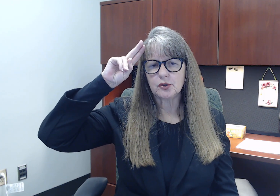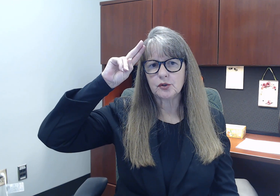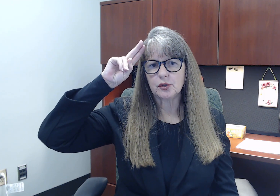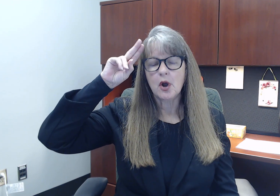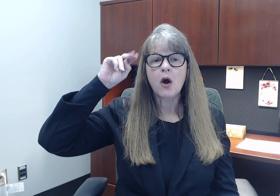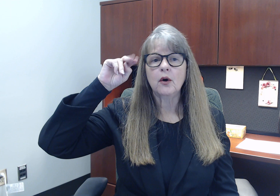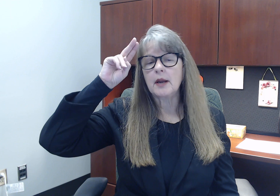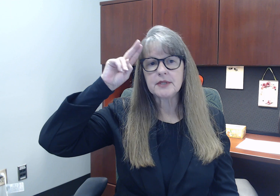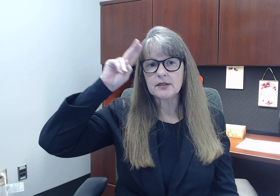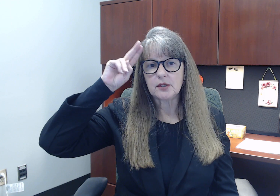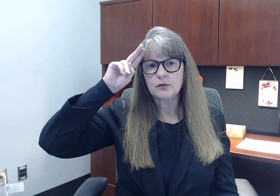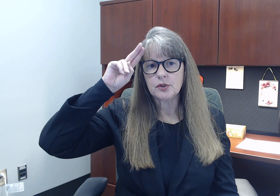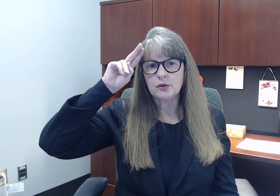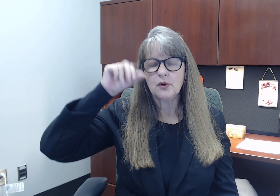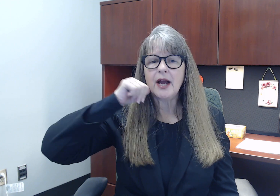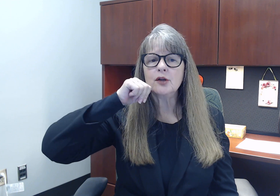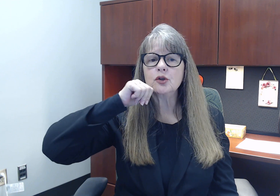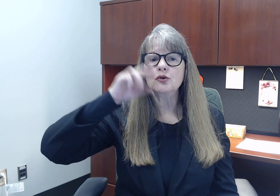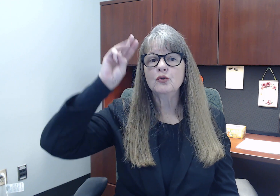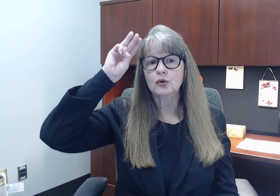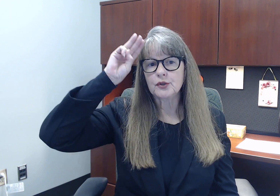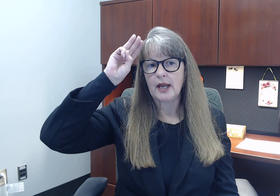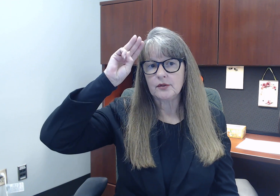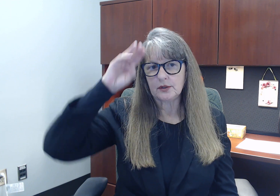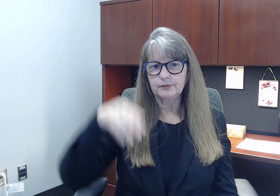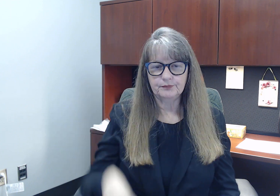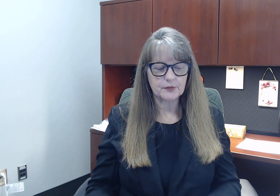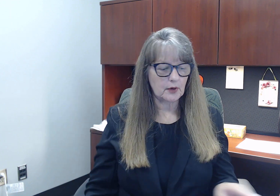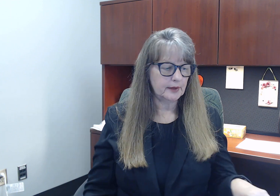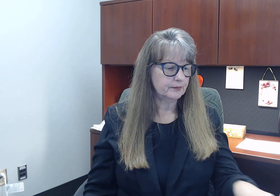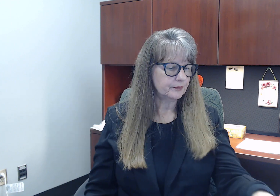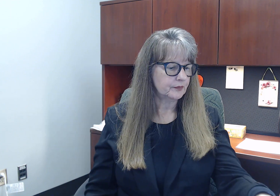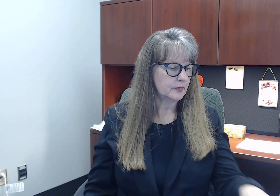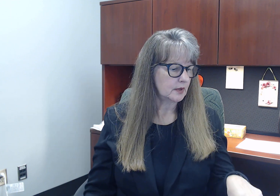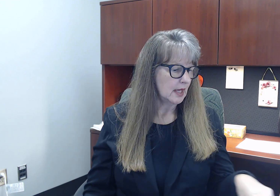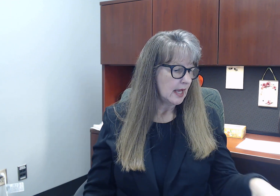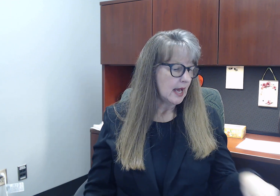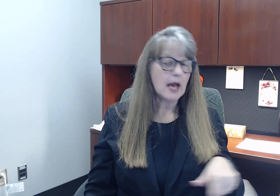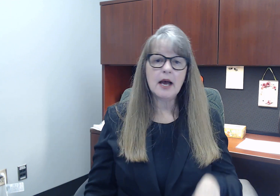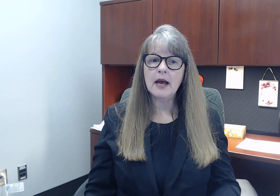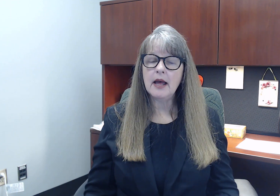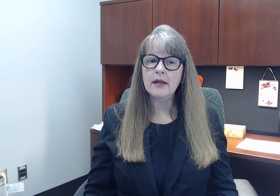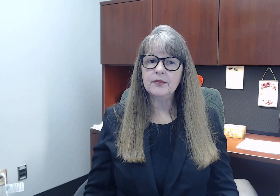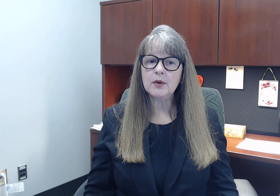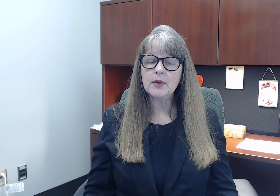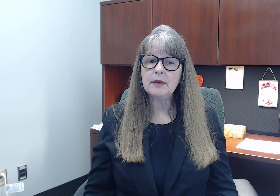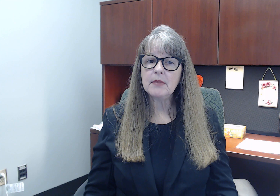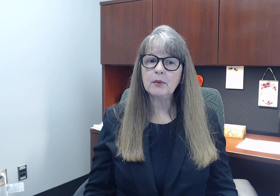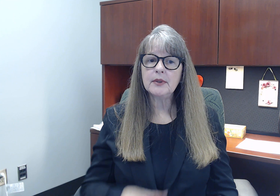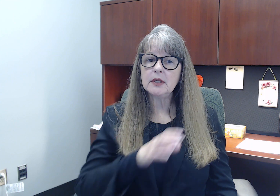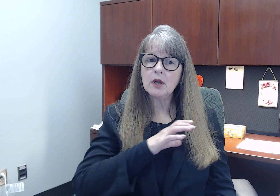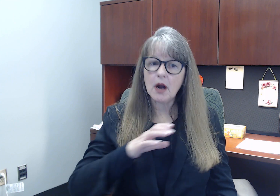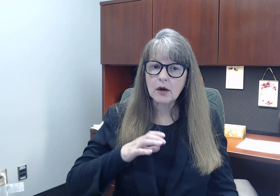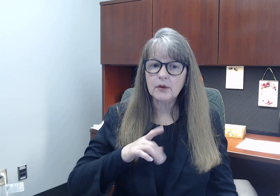too, or Cub Scouts I do too. I usually do Girl Scouts, sorry. And then remember we did Congress